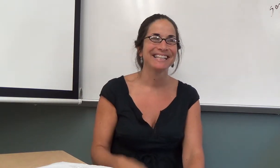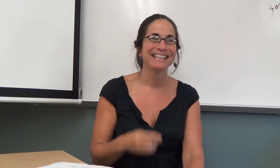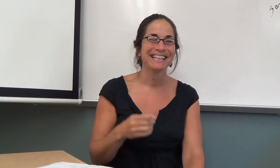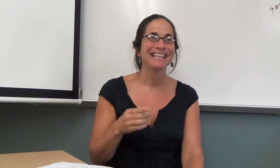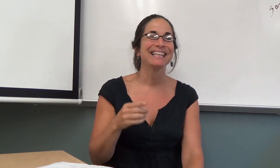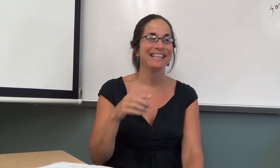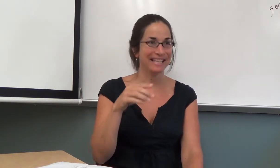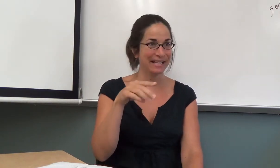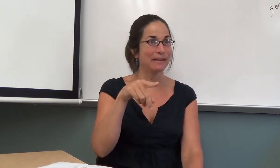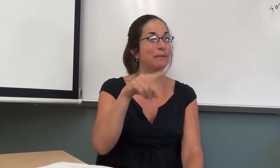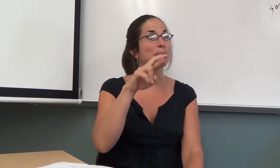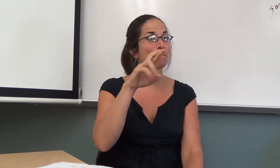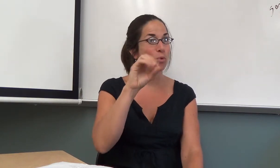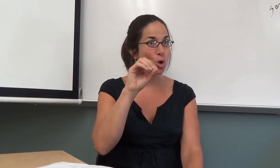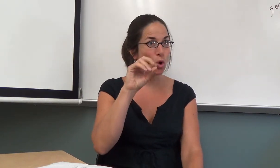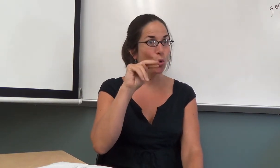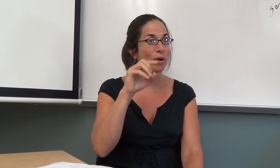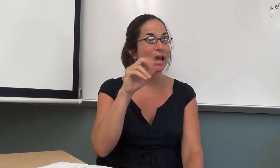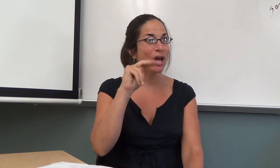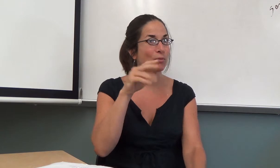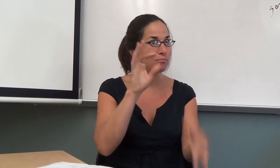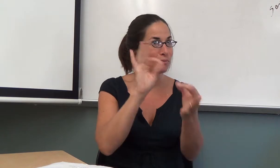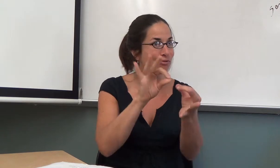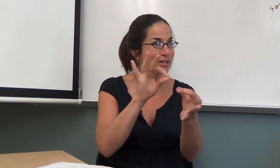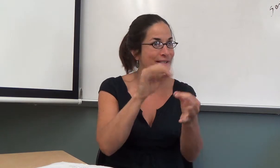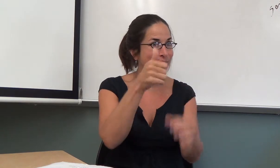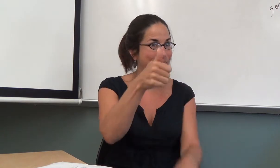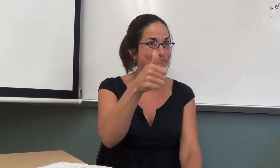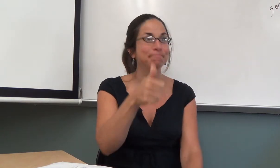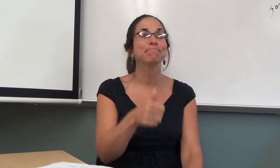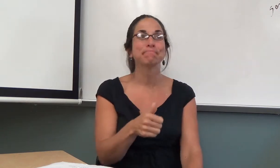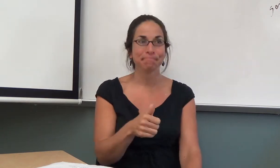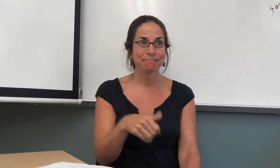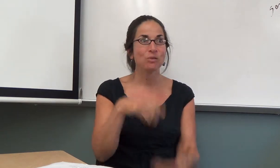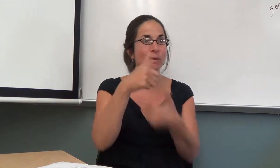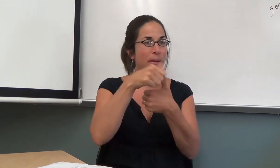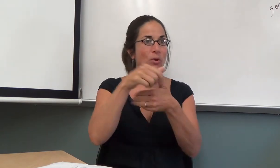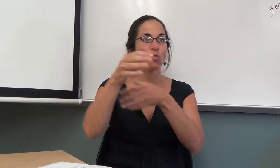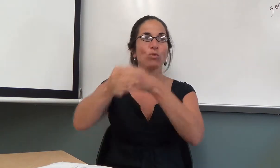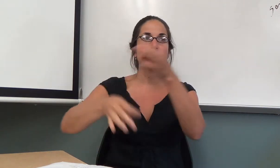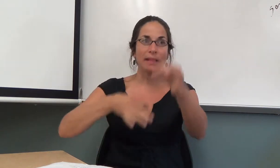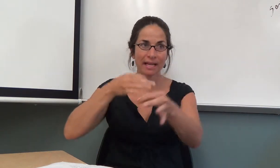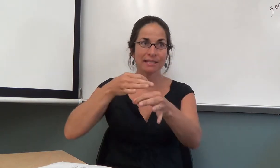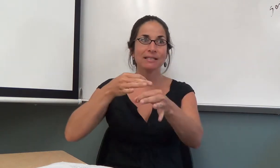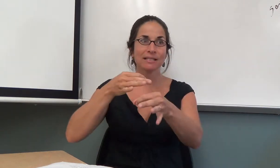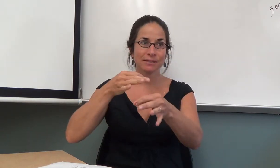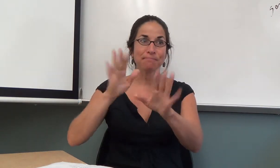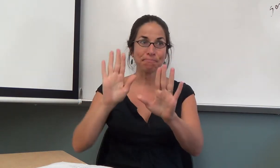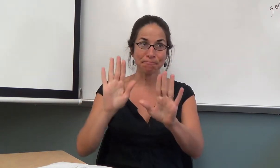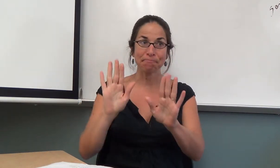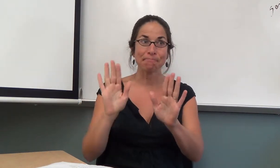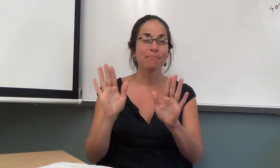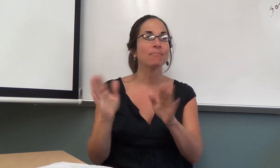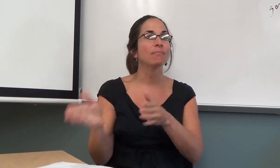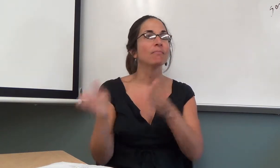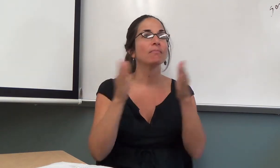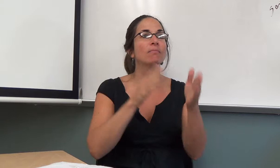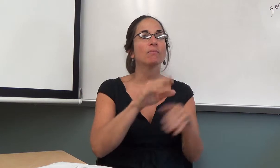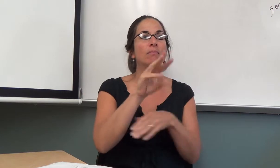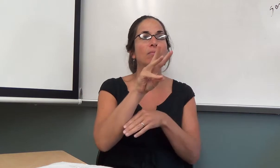noun. yes, it is a pronoun. Pronoun. Remember, it replaces. That's all right. Don't worry. Oh, then we have were. What about